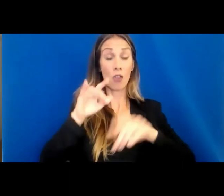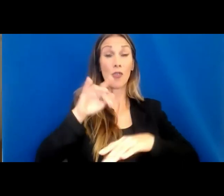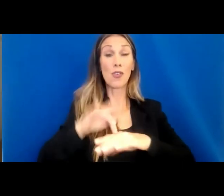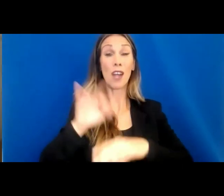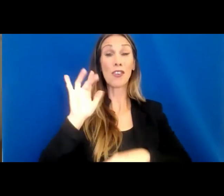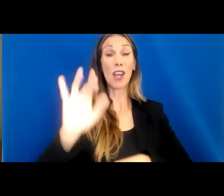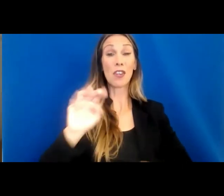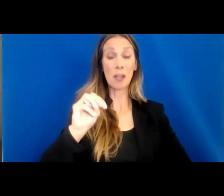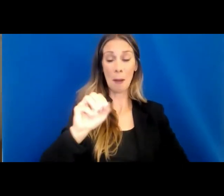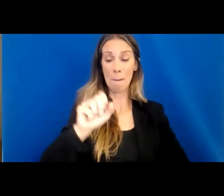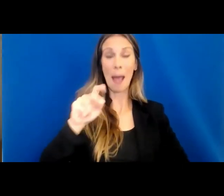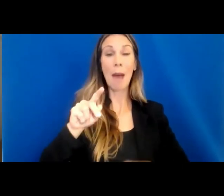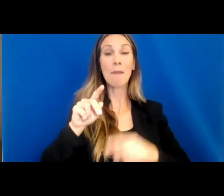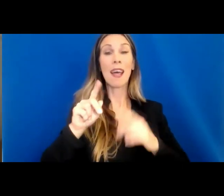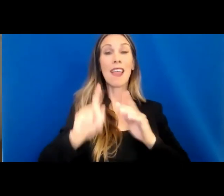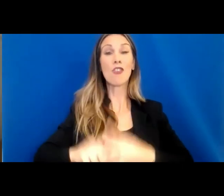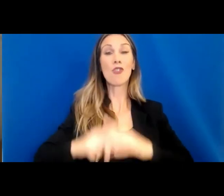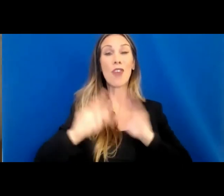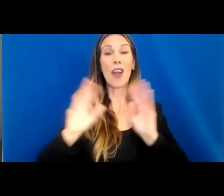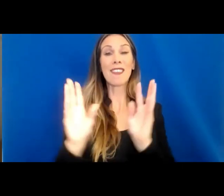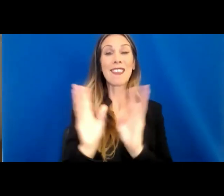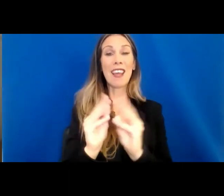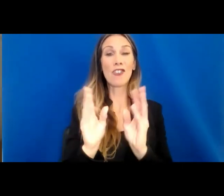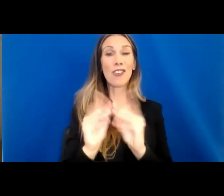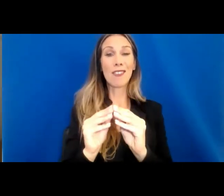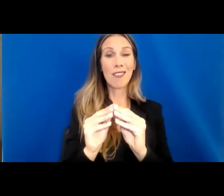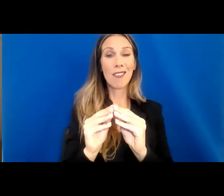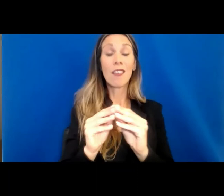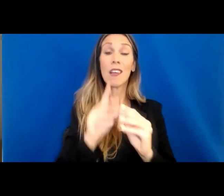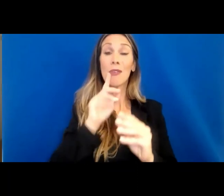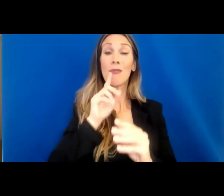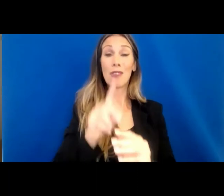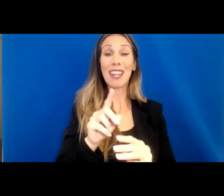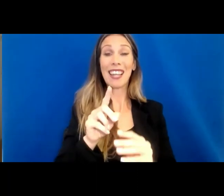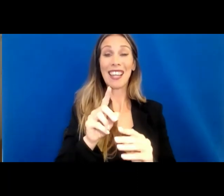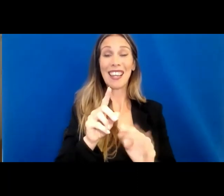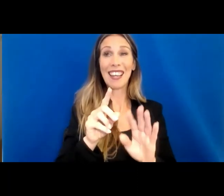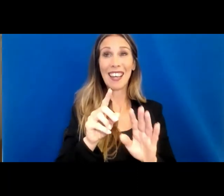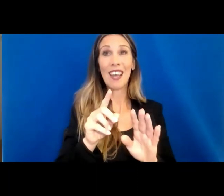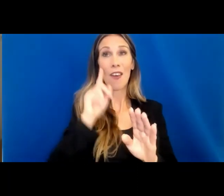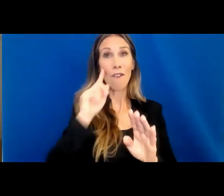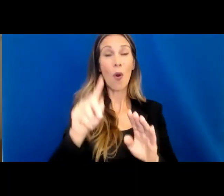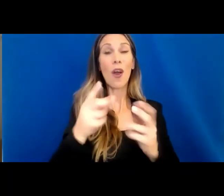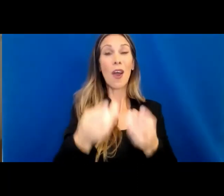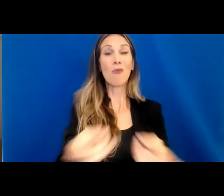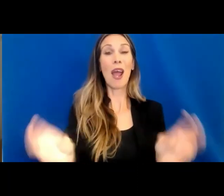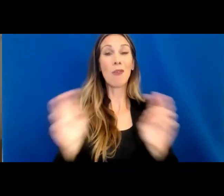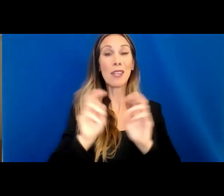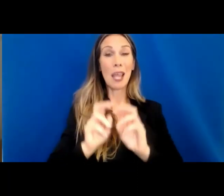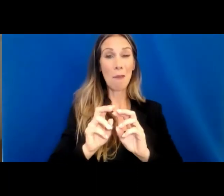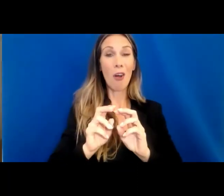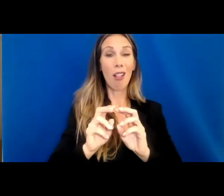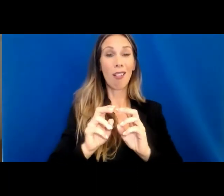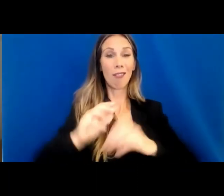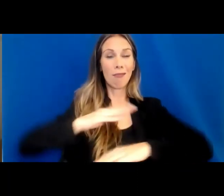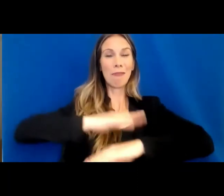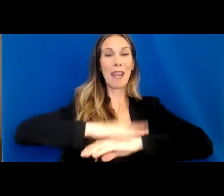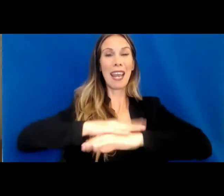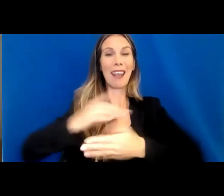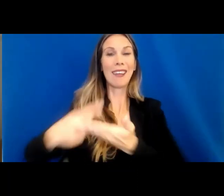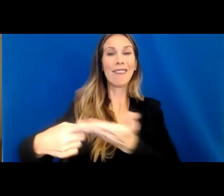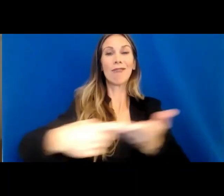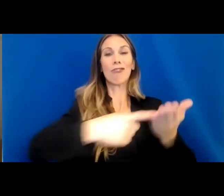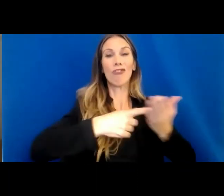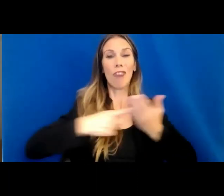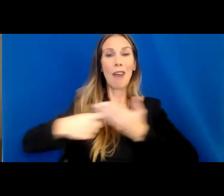then you will essentially, for a roundtable, for those